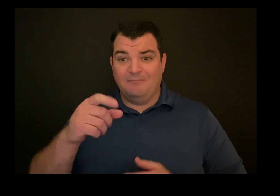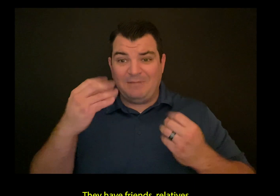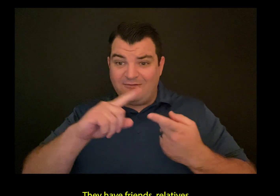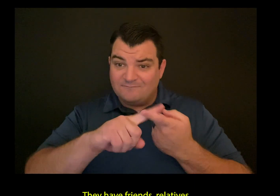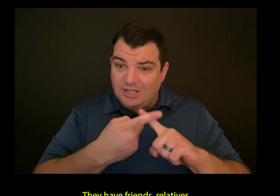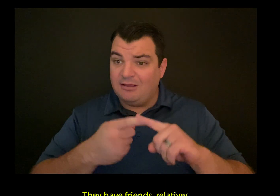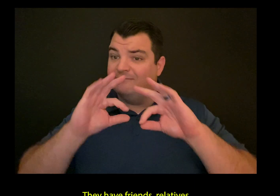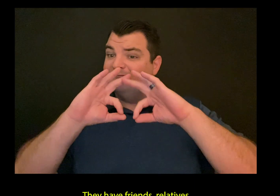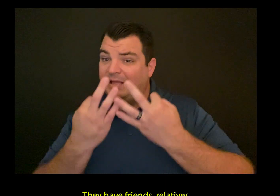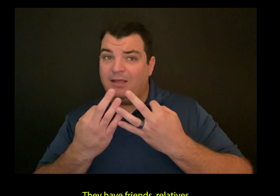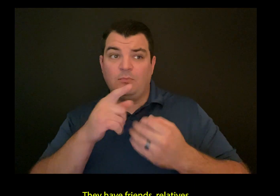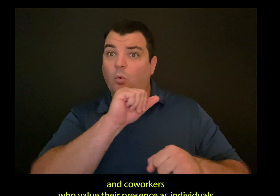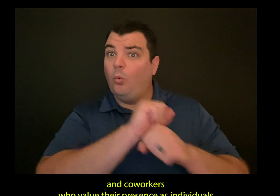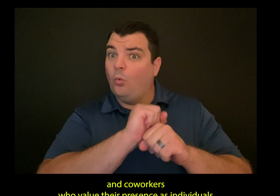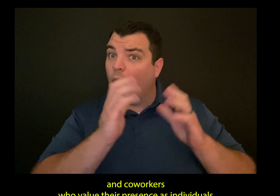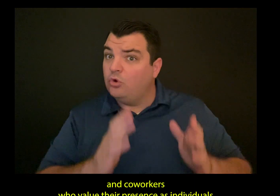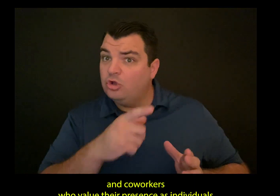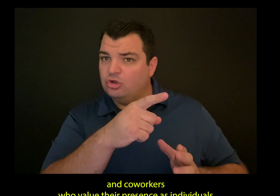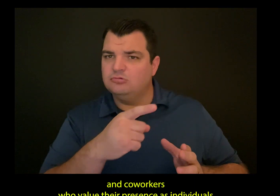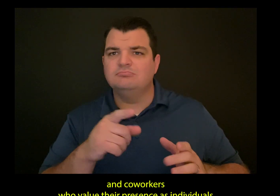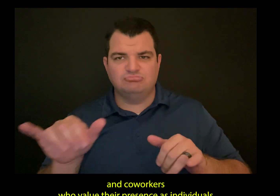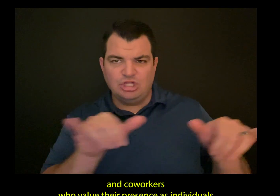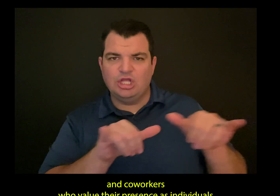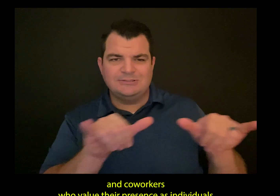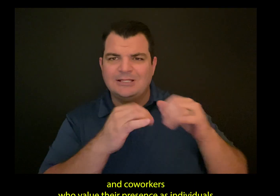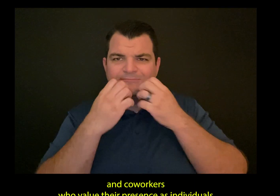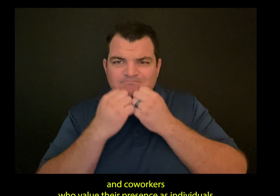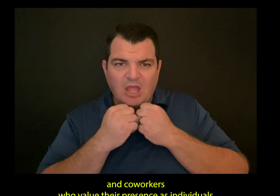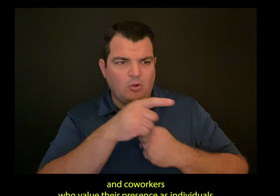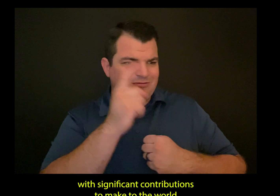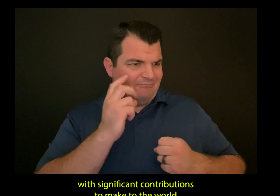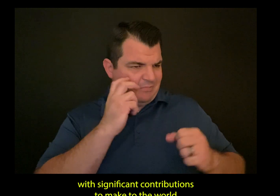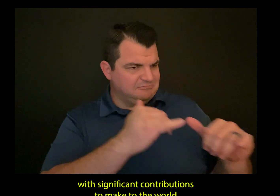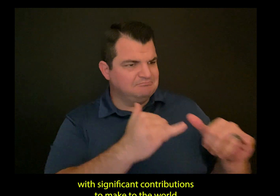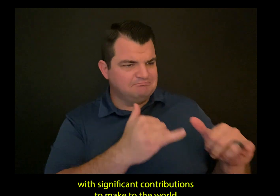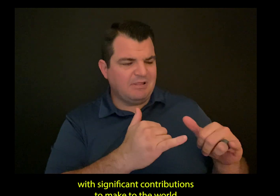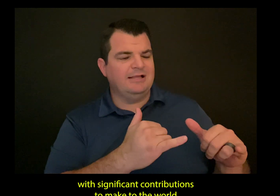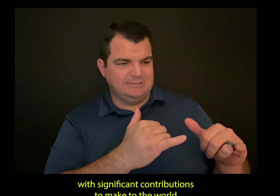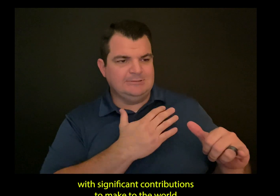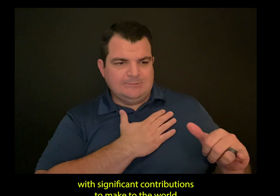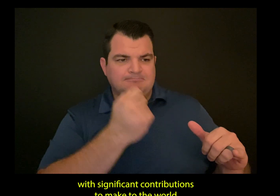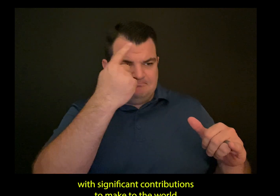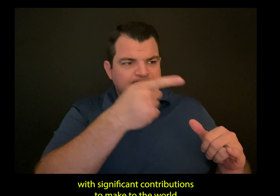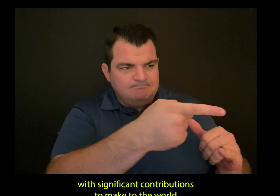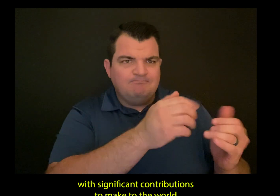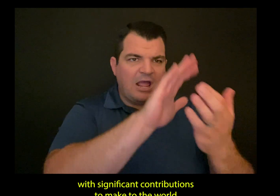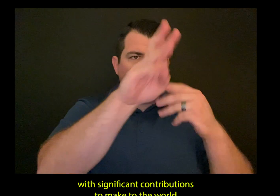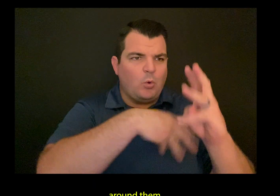They have friends, relatives, and coworkers who value their presence as individuals with significant contributions to make to the world